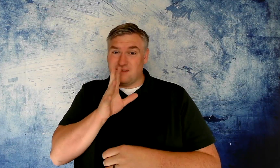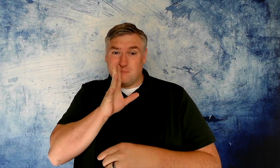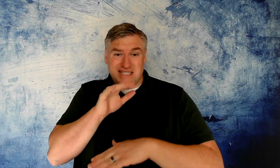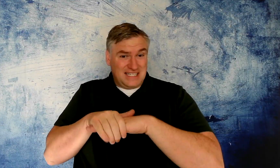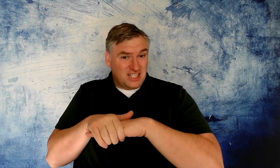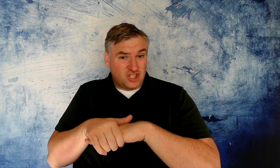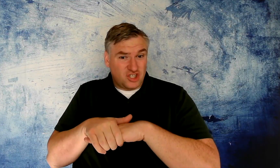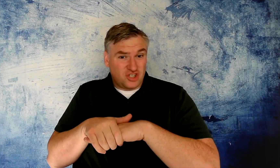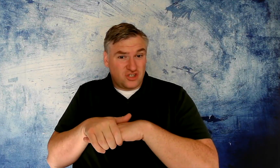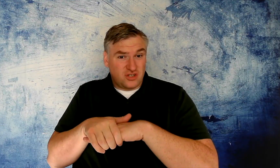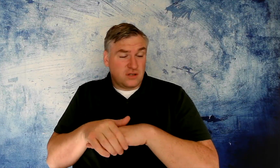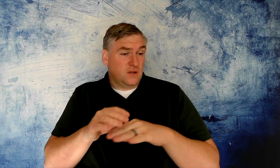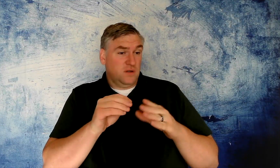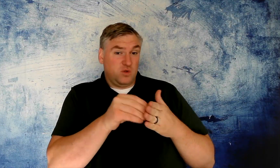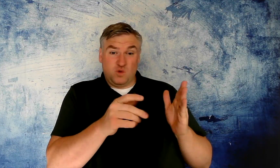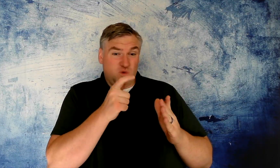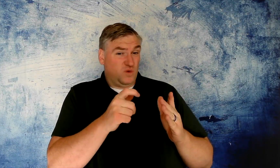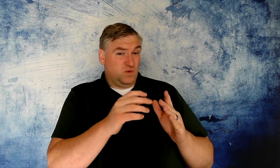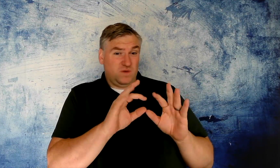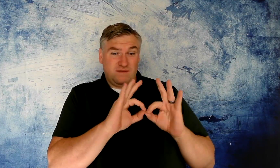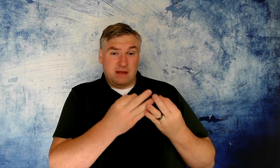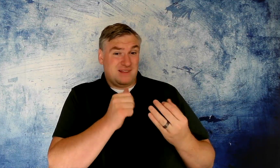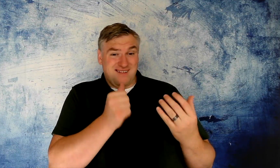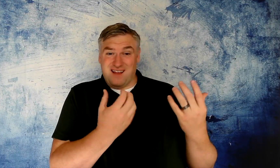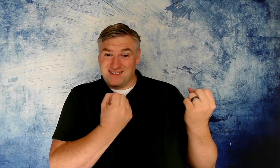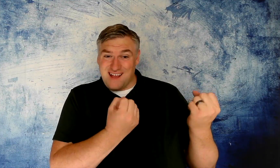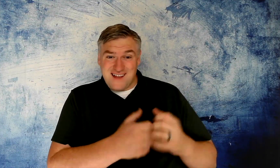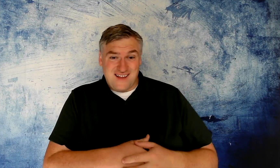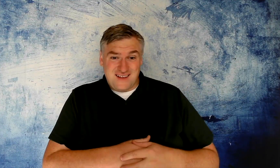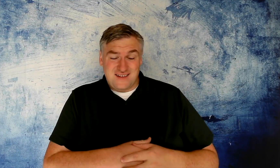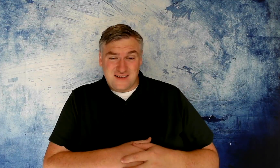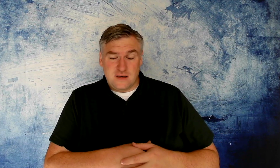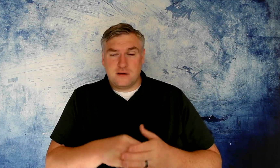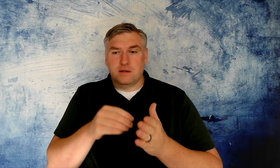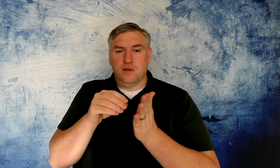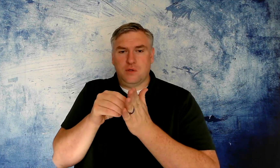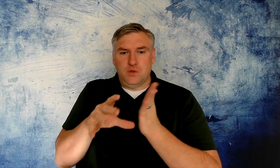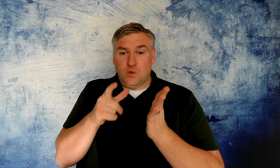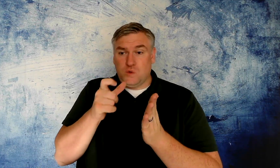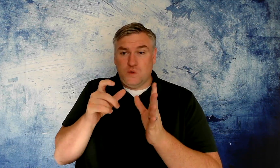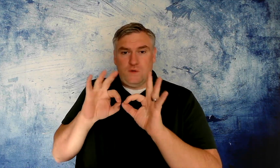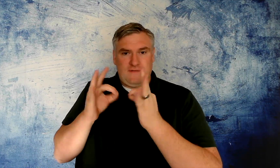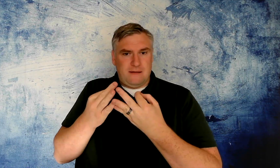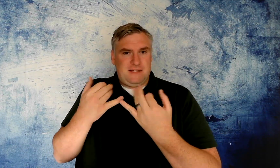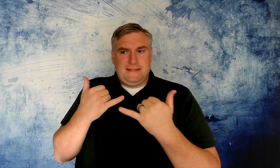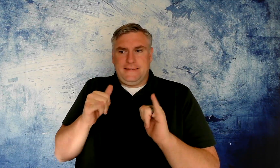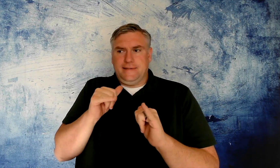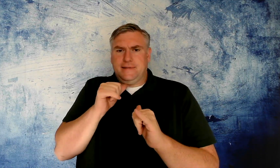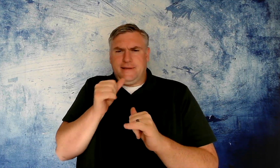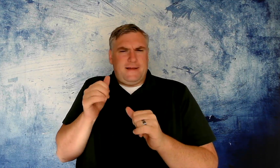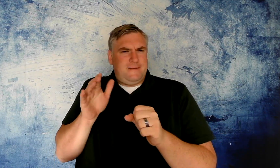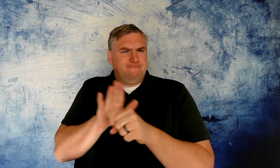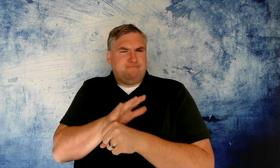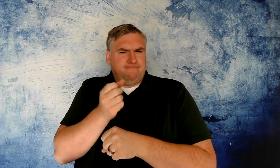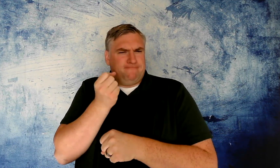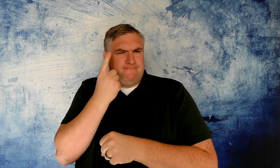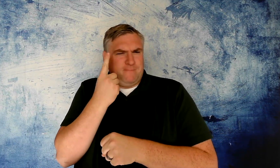Students whose families don't speak English, or students whose families don't sign. Students whose families still don't